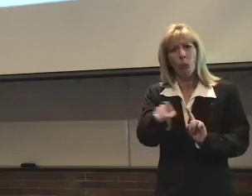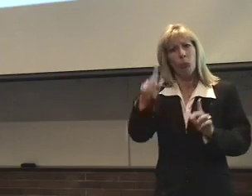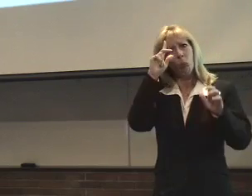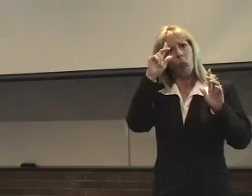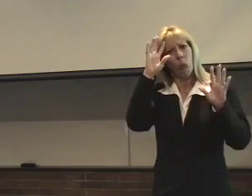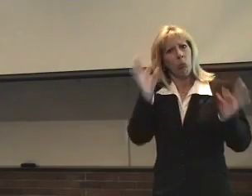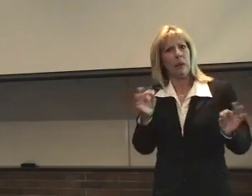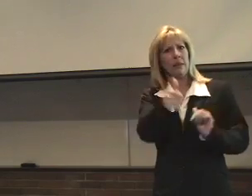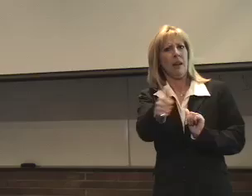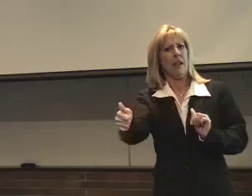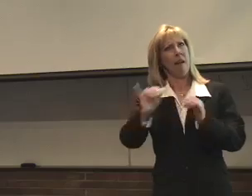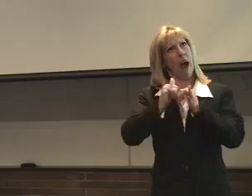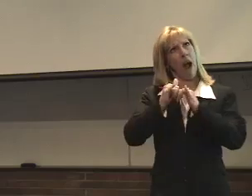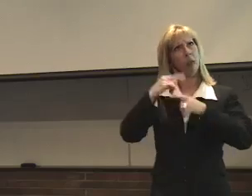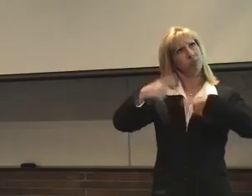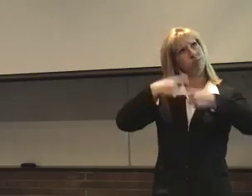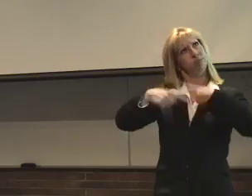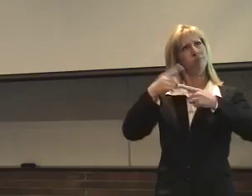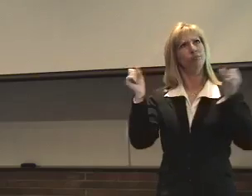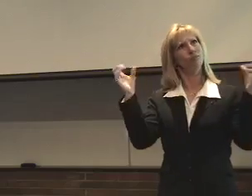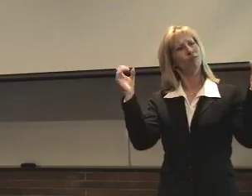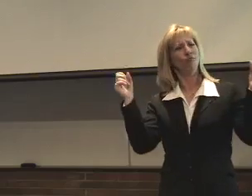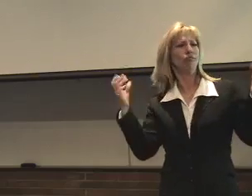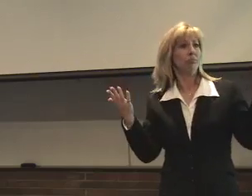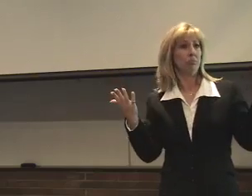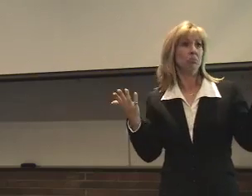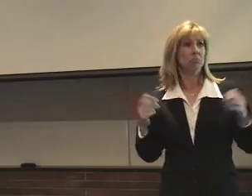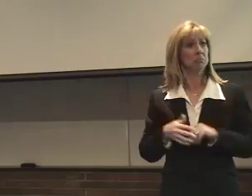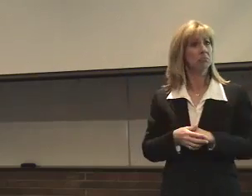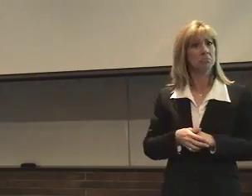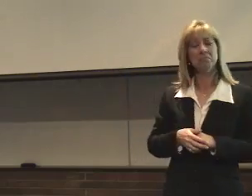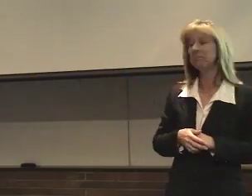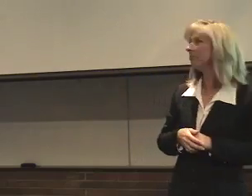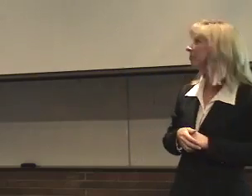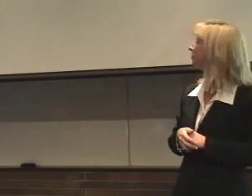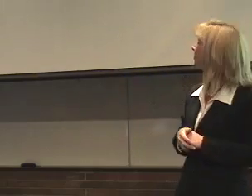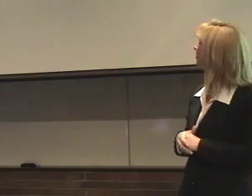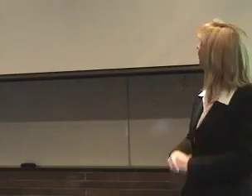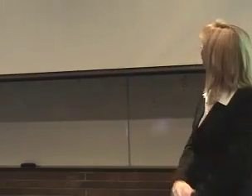it. Good job. Like just a little clip up for the memo.